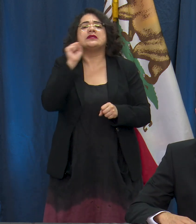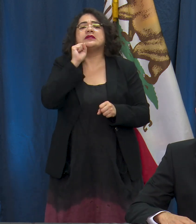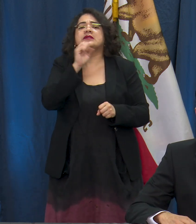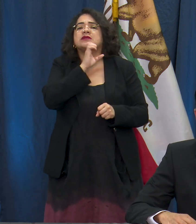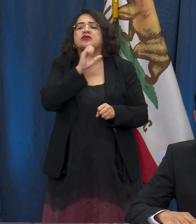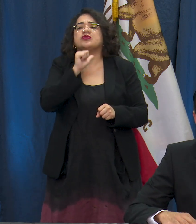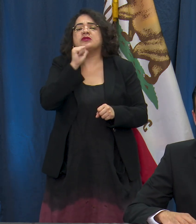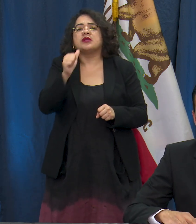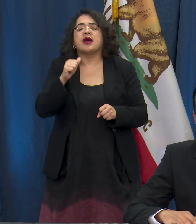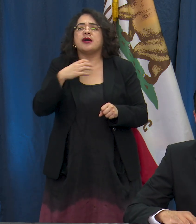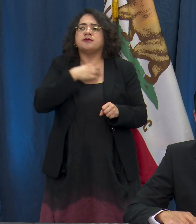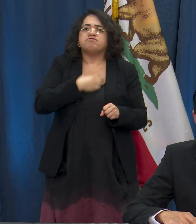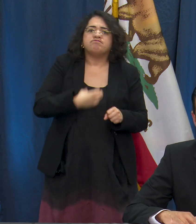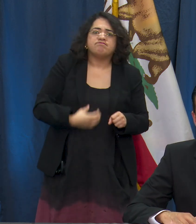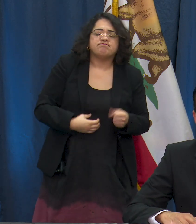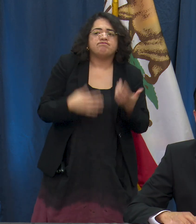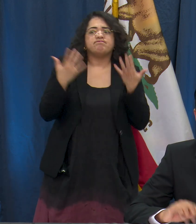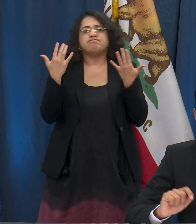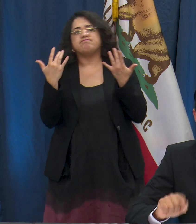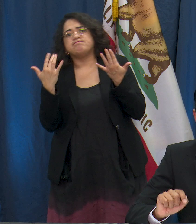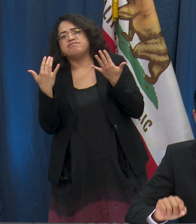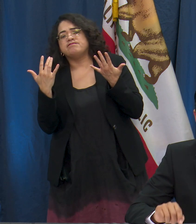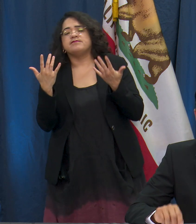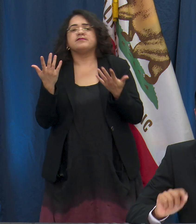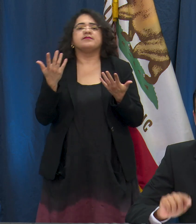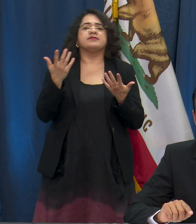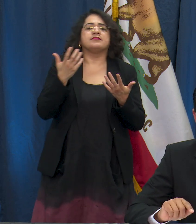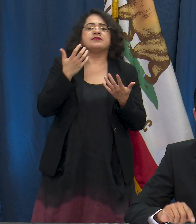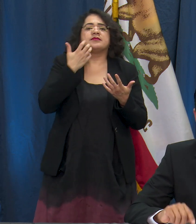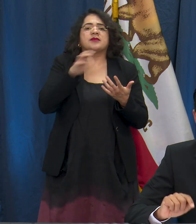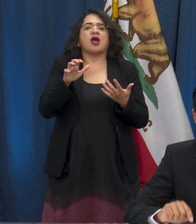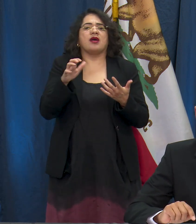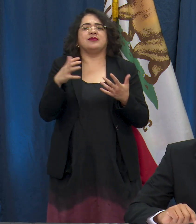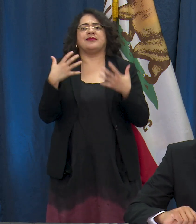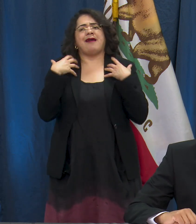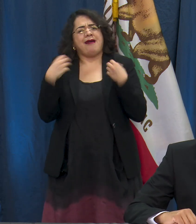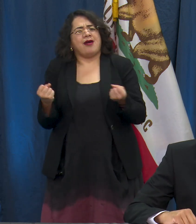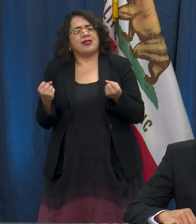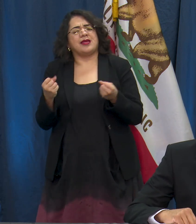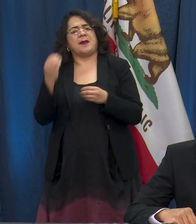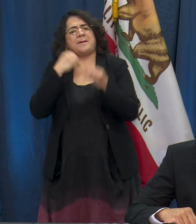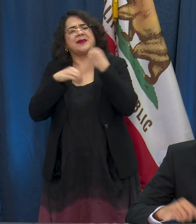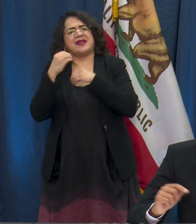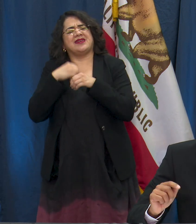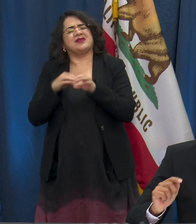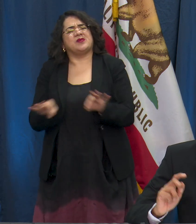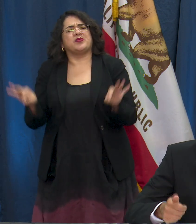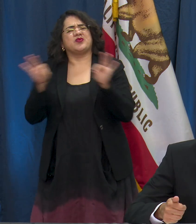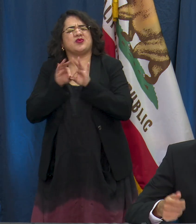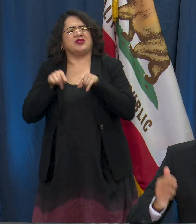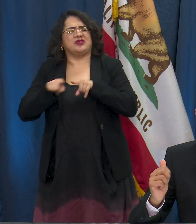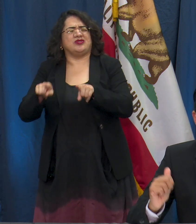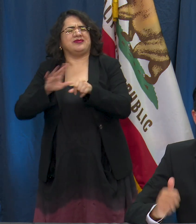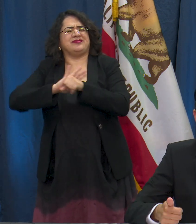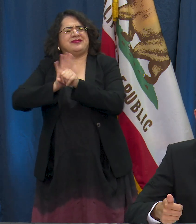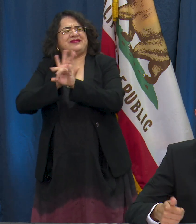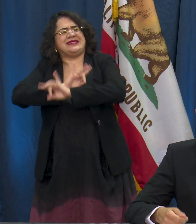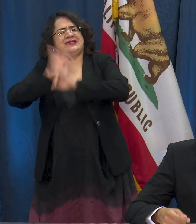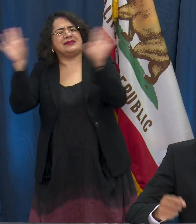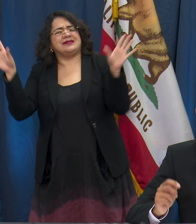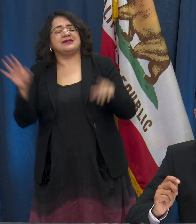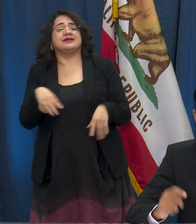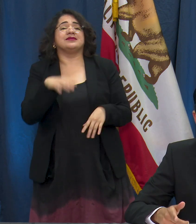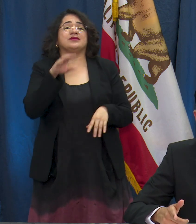community that are hurting for a meal or a hot meal and a healthy meal during this crisis. And so thank you to the